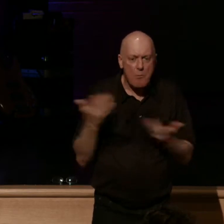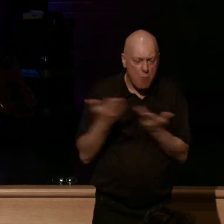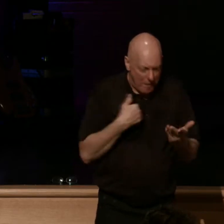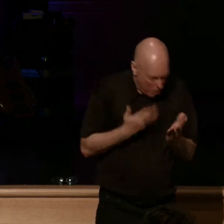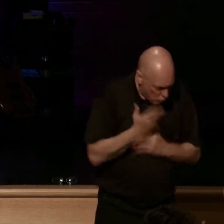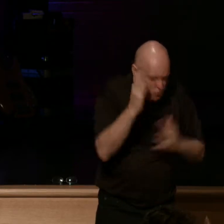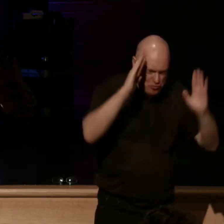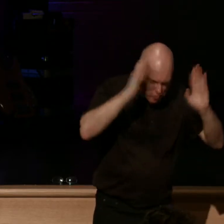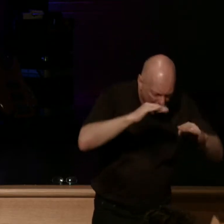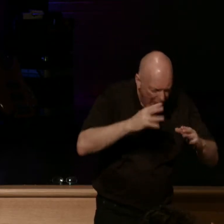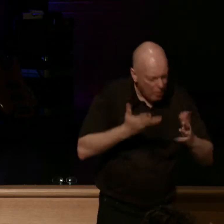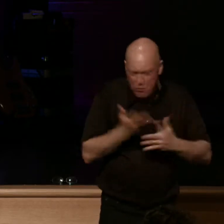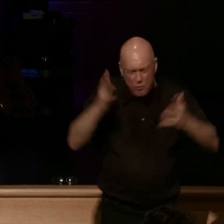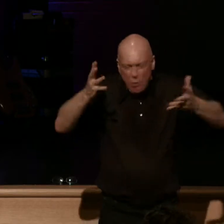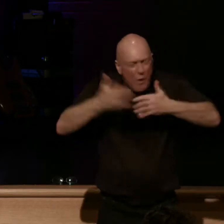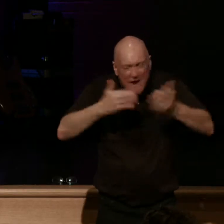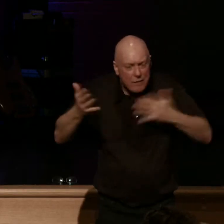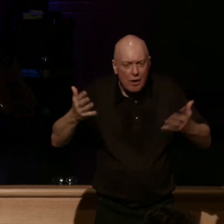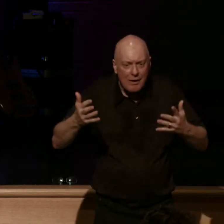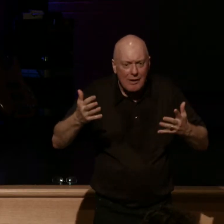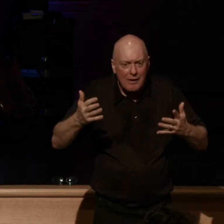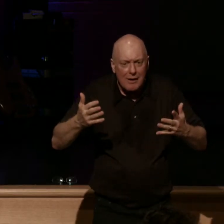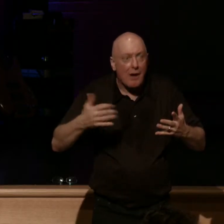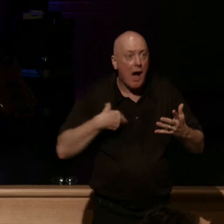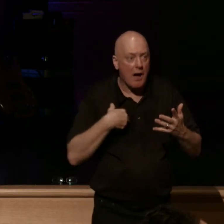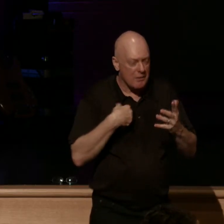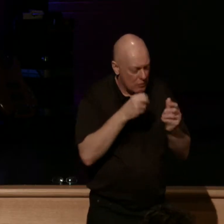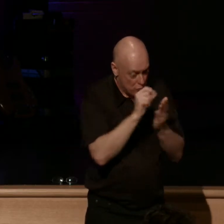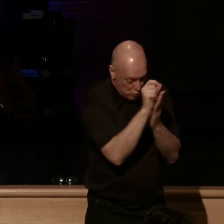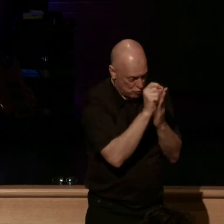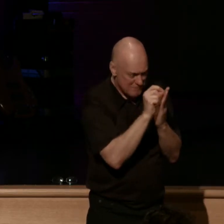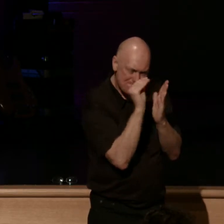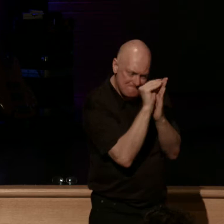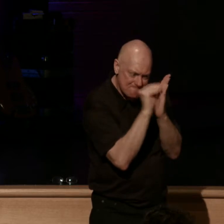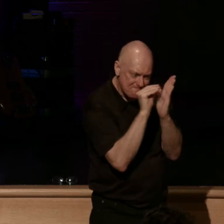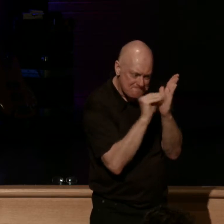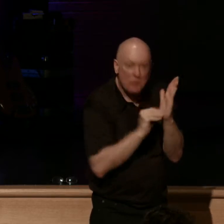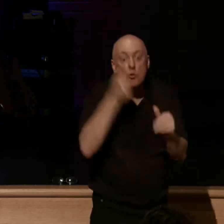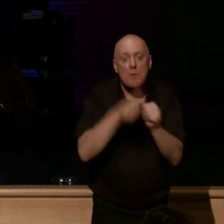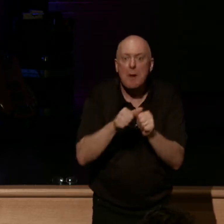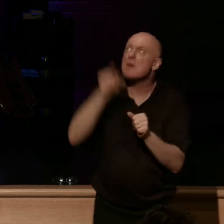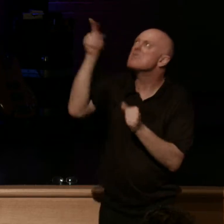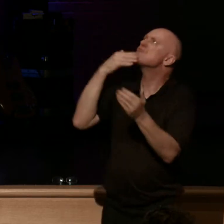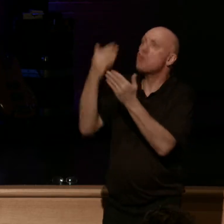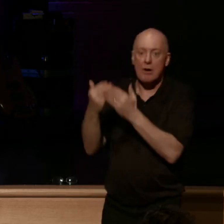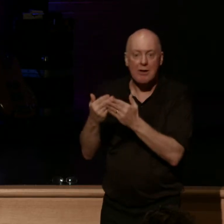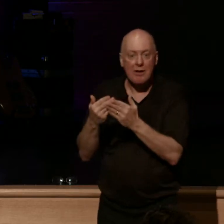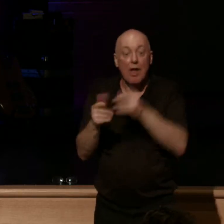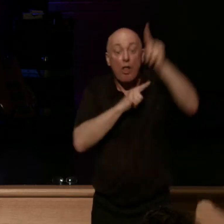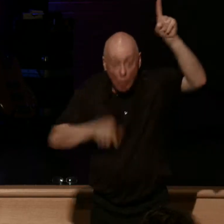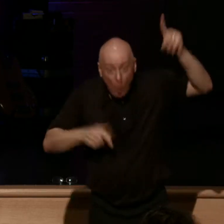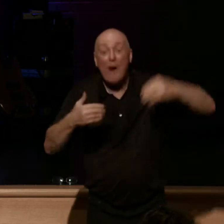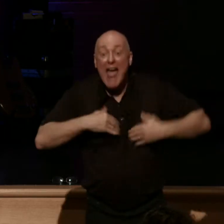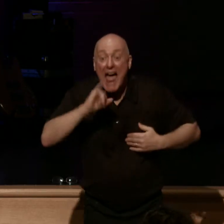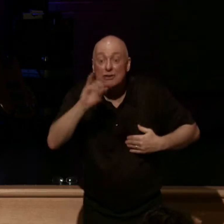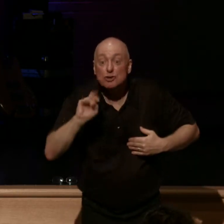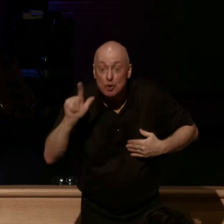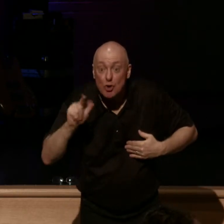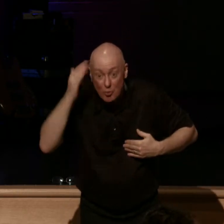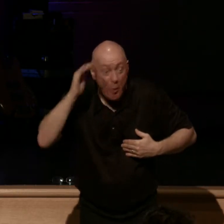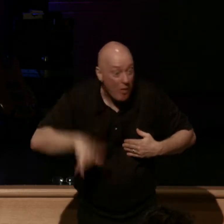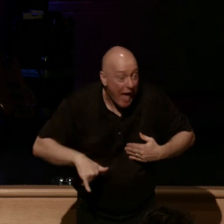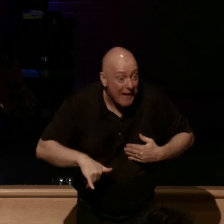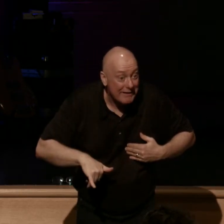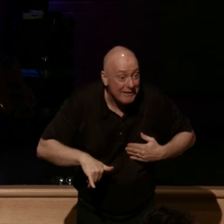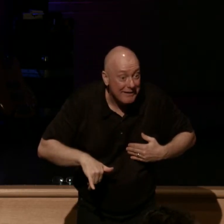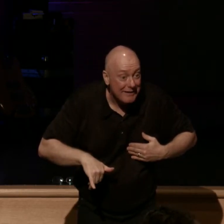through trial and crisis, whatever it is. And you write these things down to remember the goodness and the greatness of the Lord. Well, the Lord has a journal too.